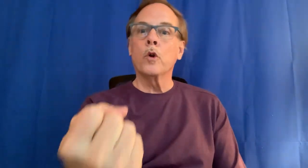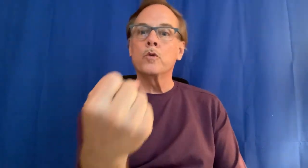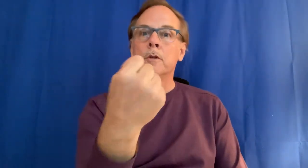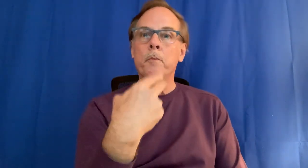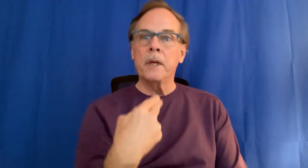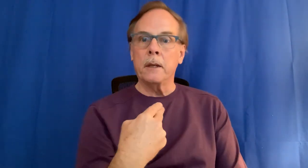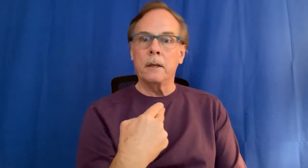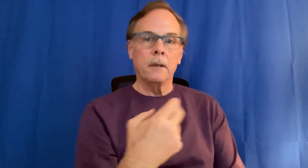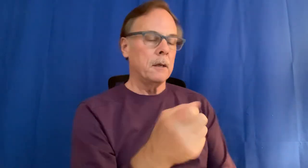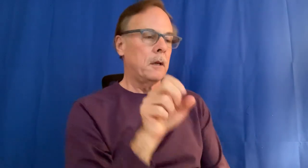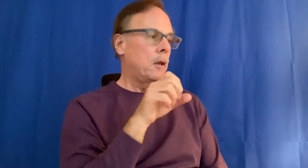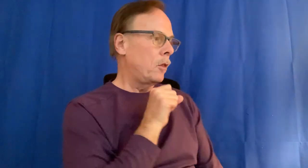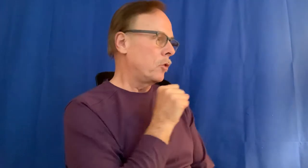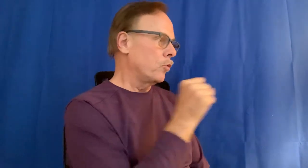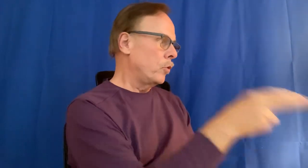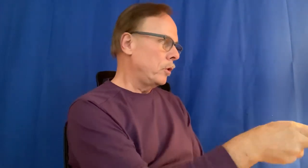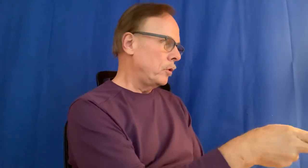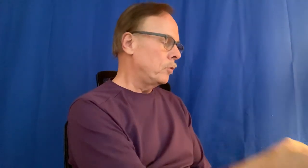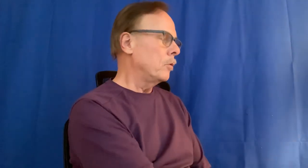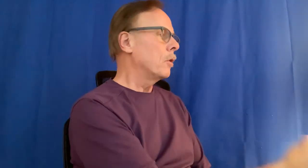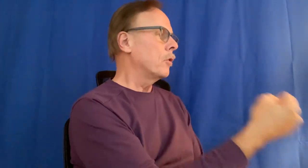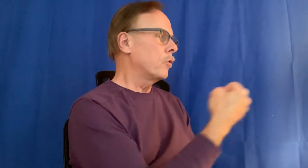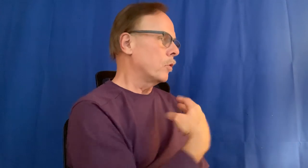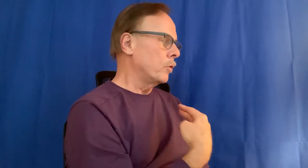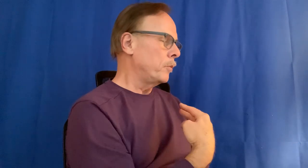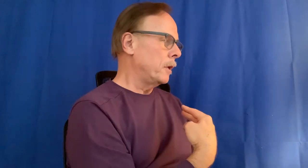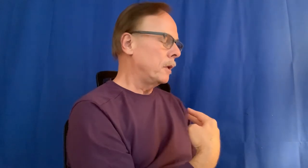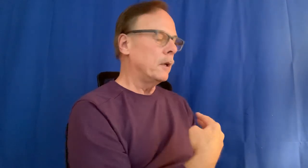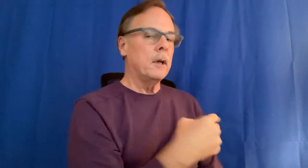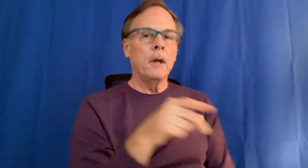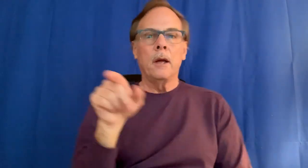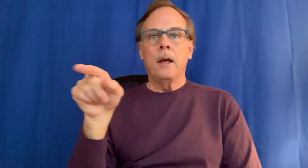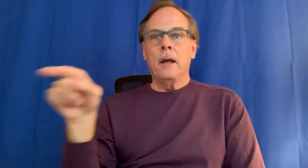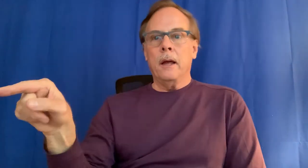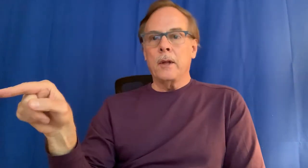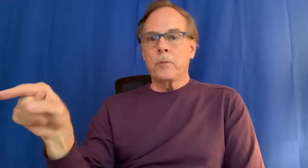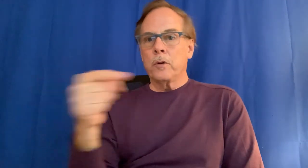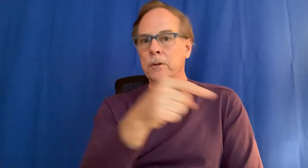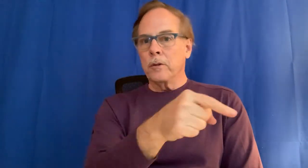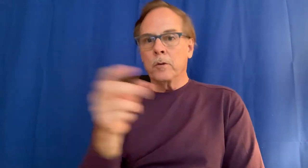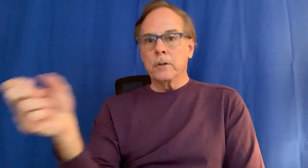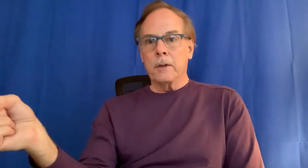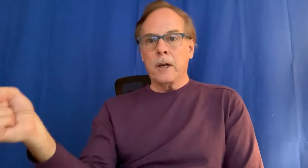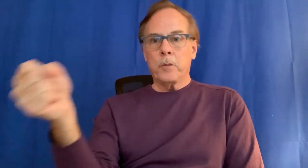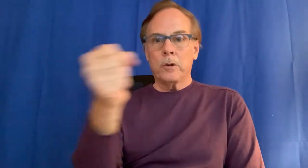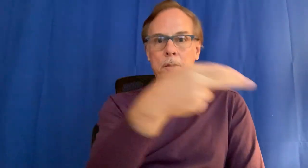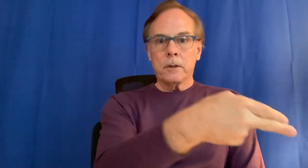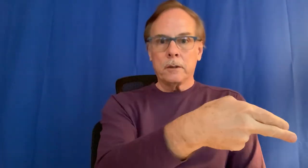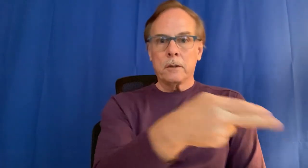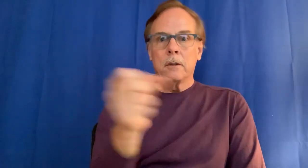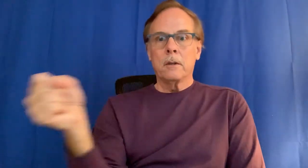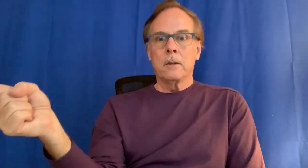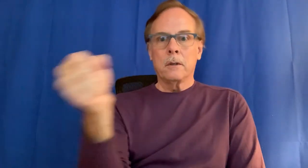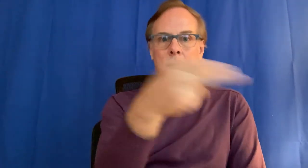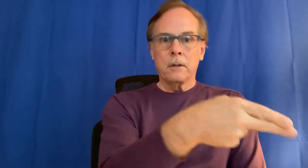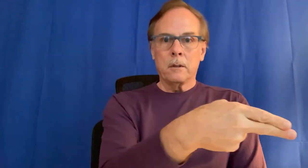to me. Throw to you, throw to me, and that person throws to that person.